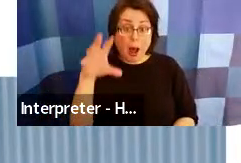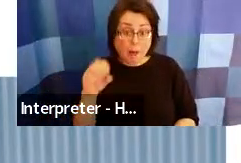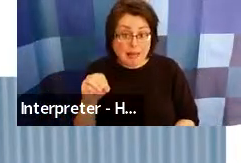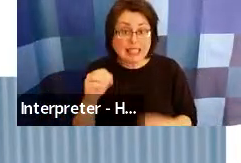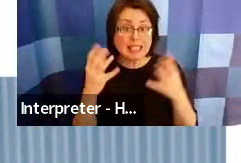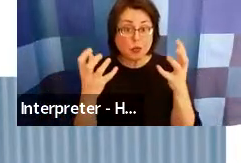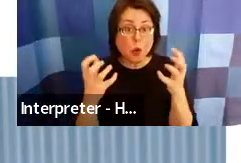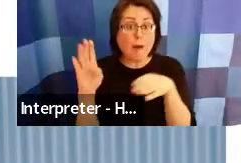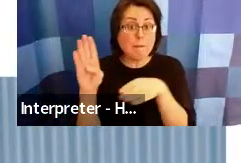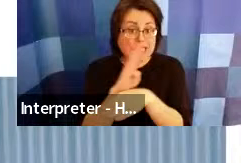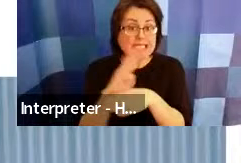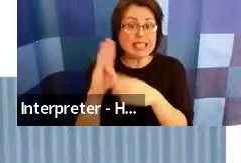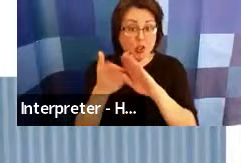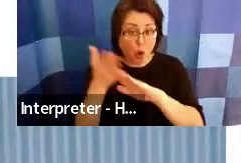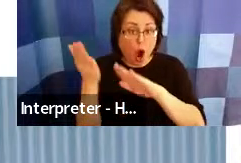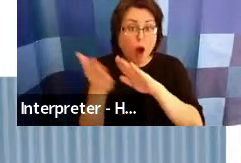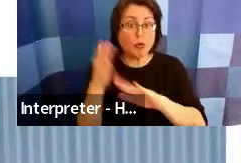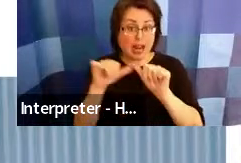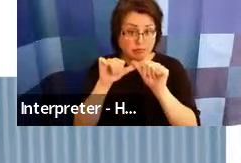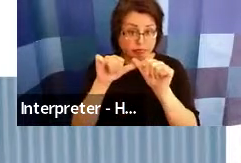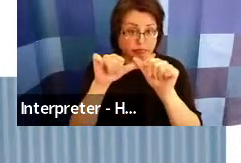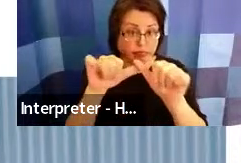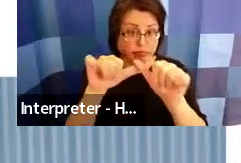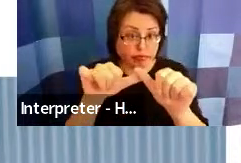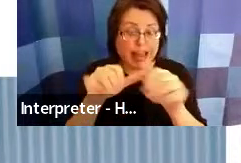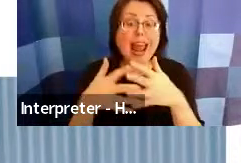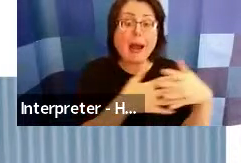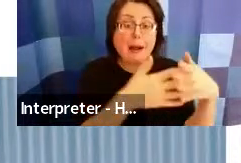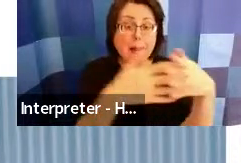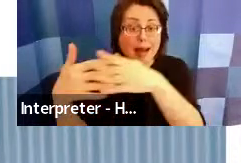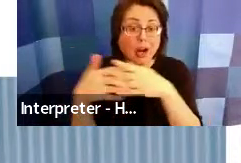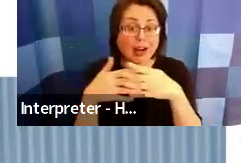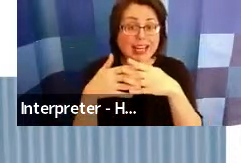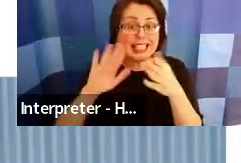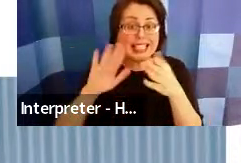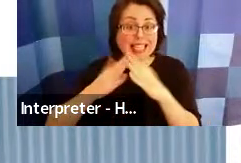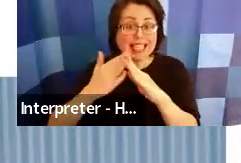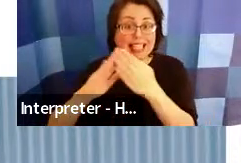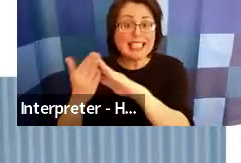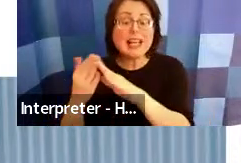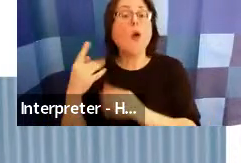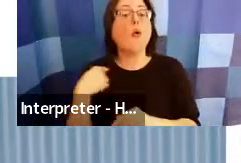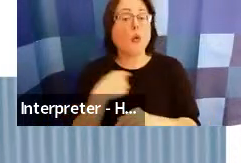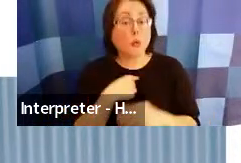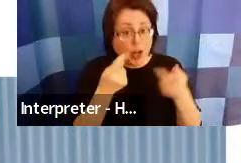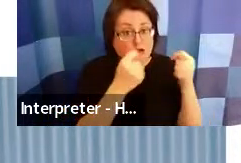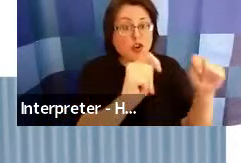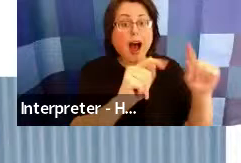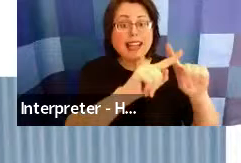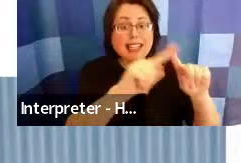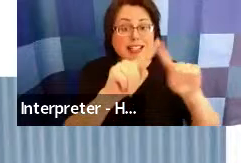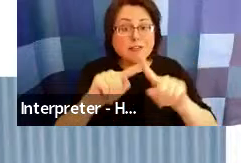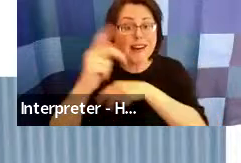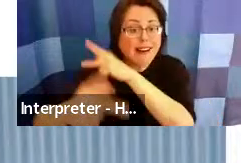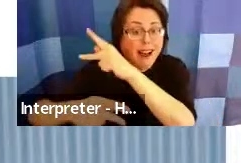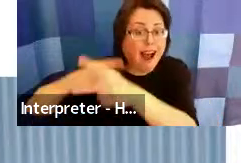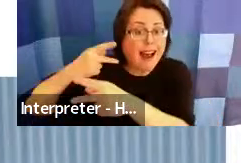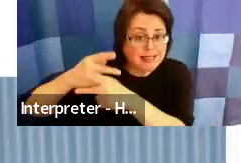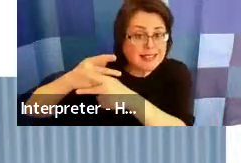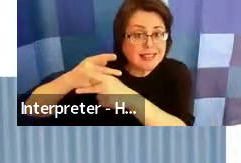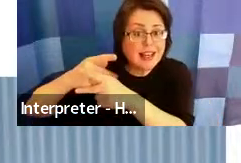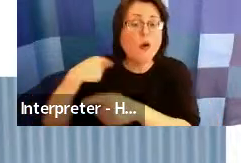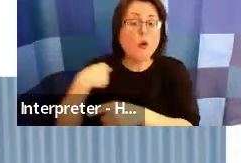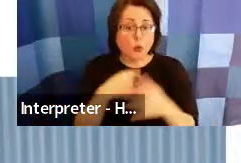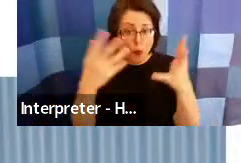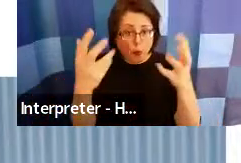that can operate sustainably in American cities. And so we're trying things incrementally that we can find to